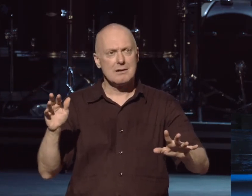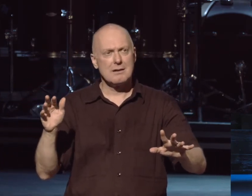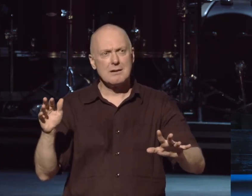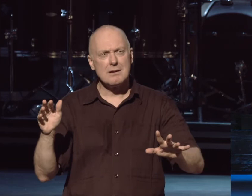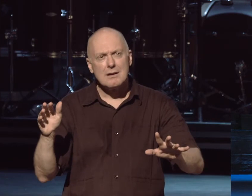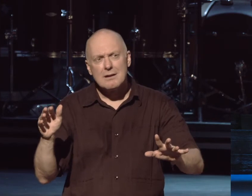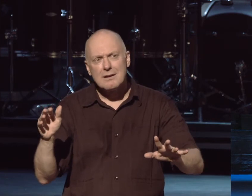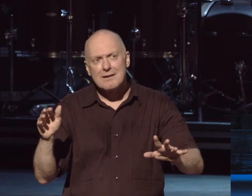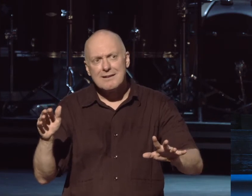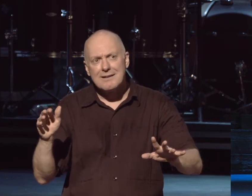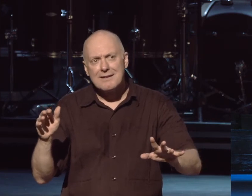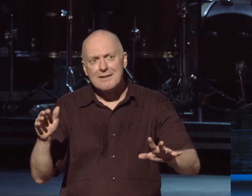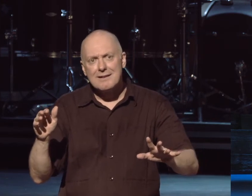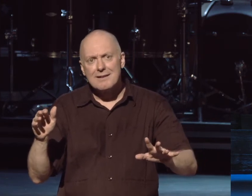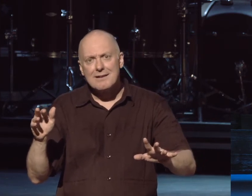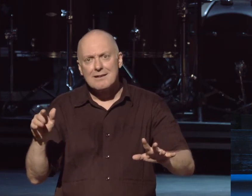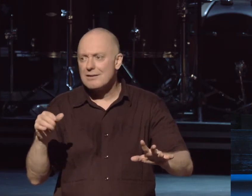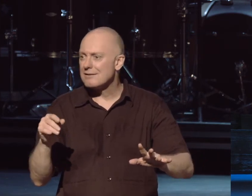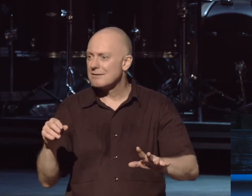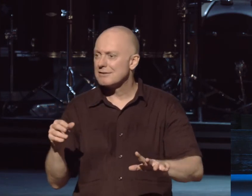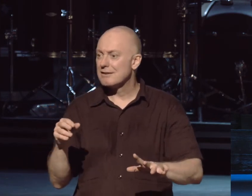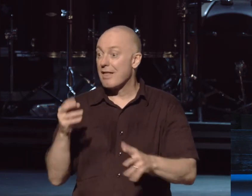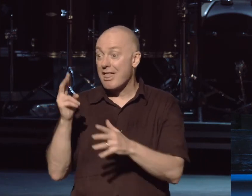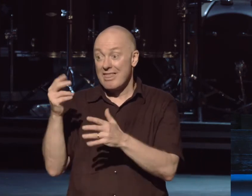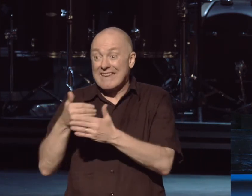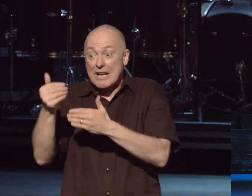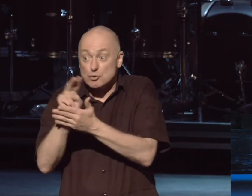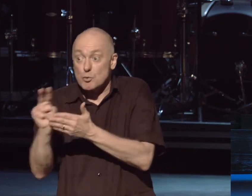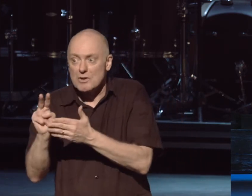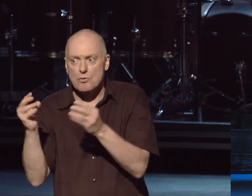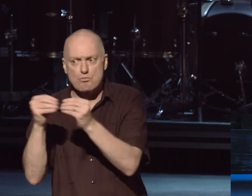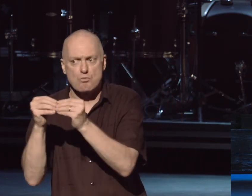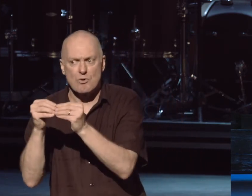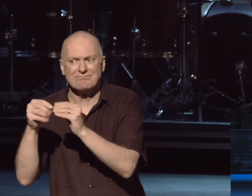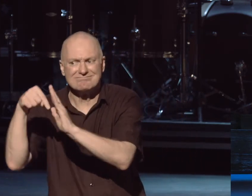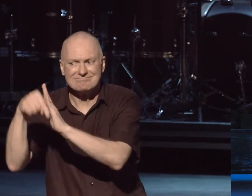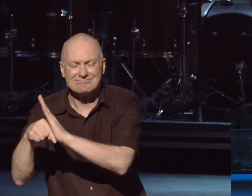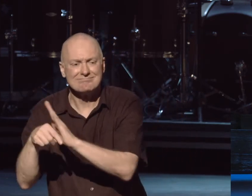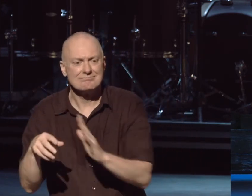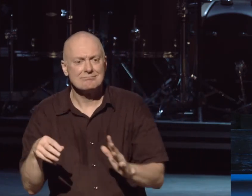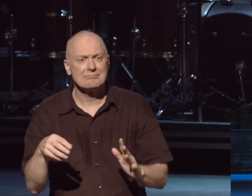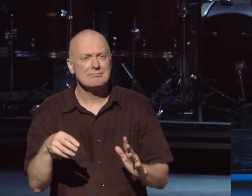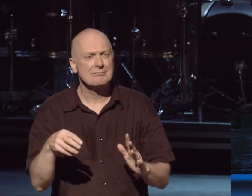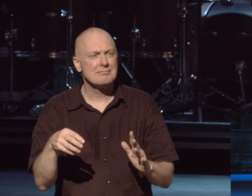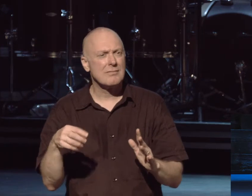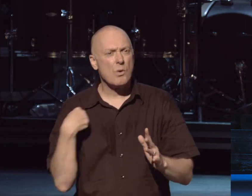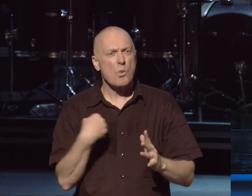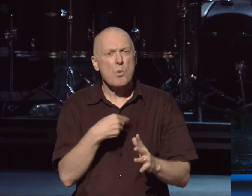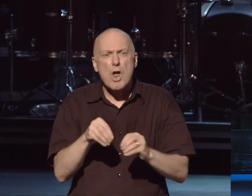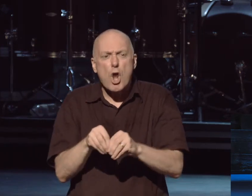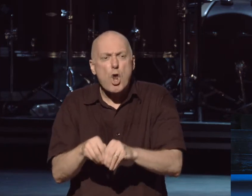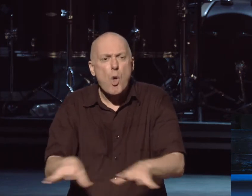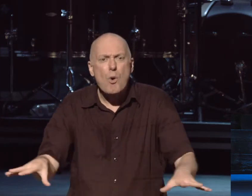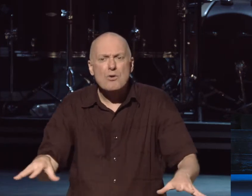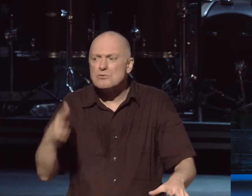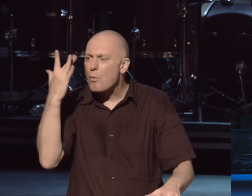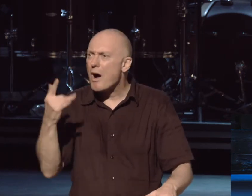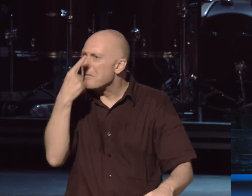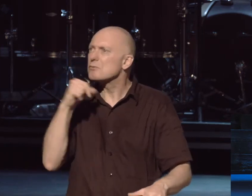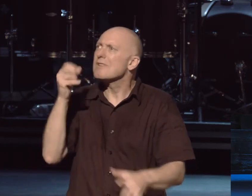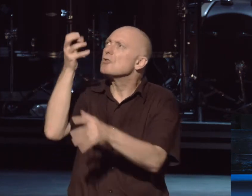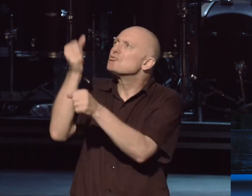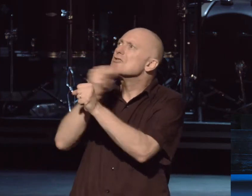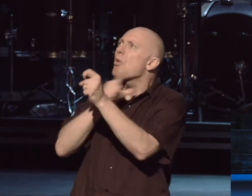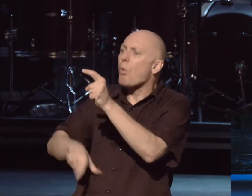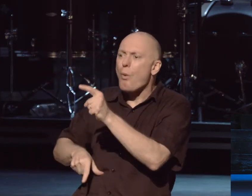being restored. It's so beautiful. Think of how much we forfeit because we're not willing to trust the Lord in the things that matter